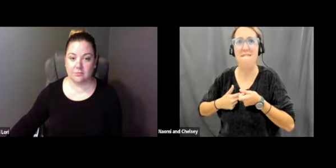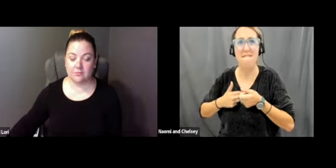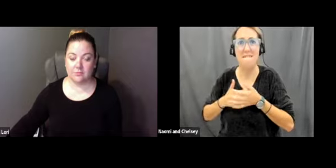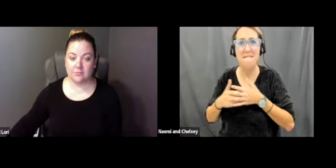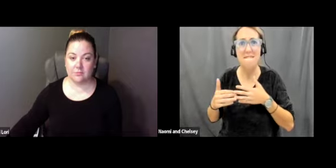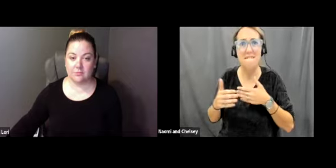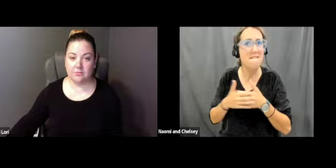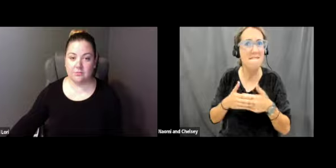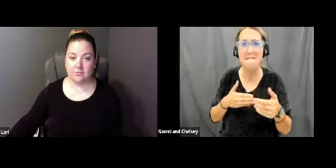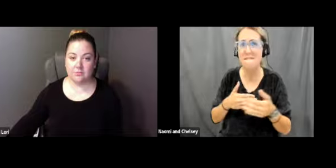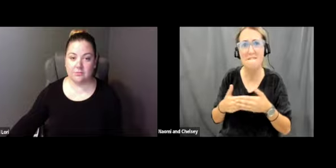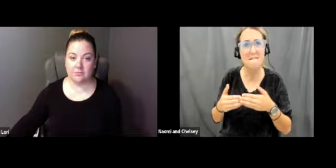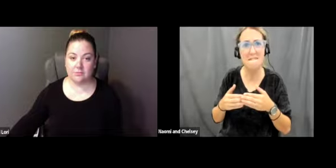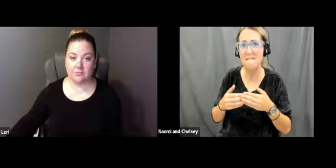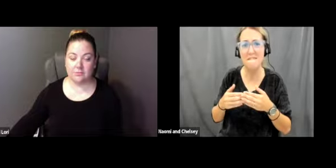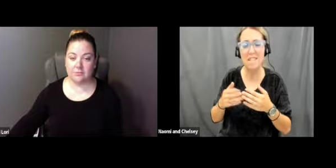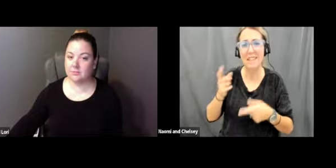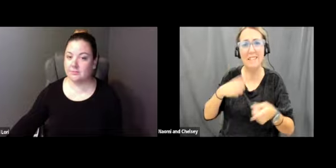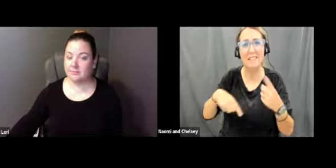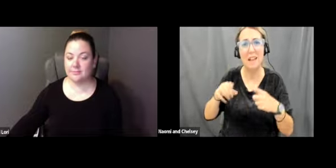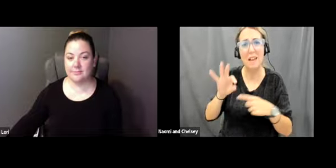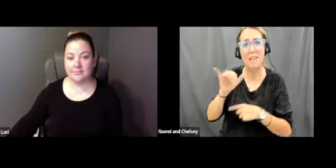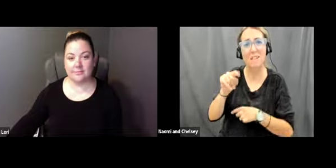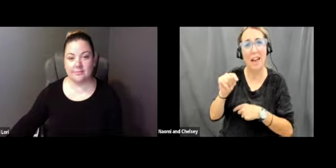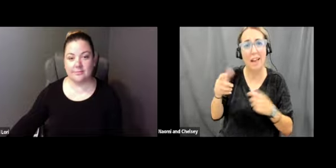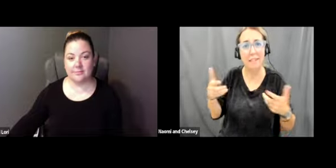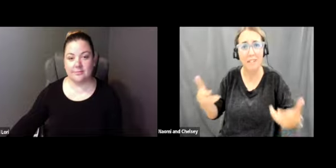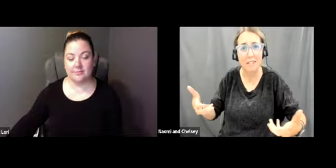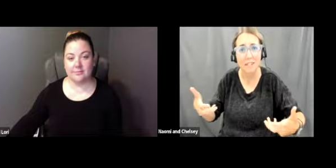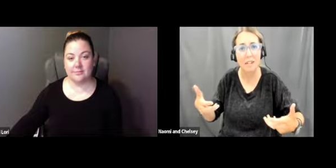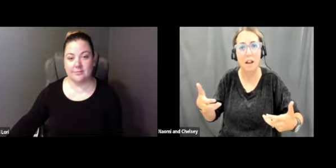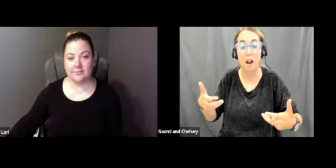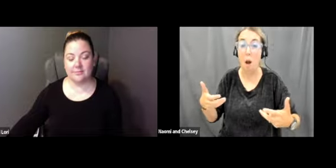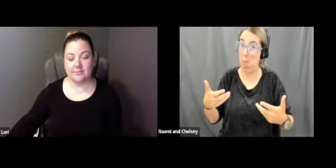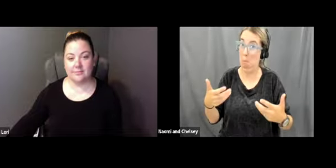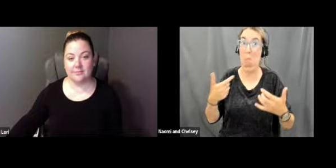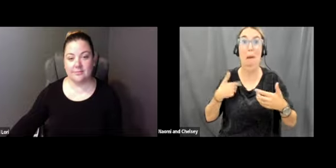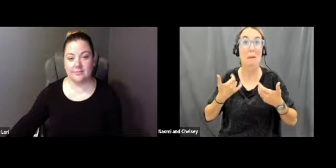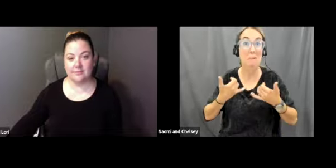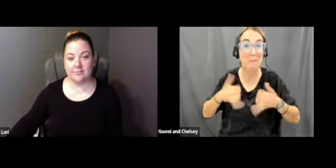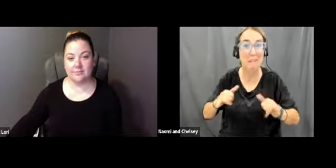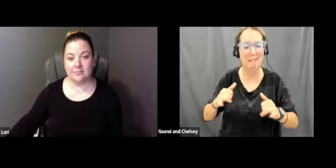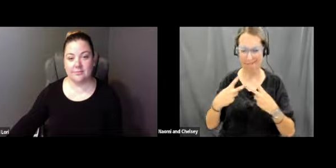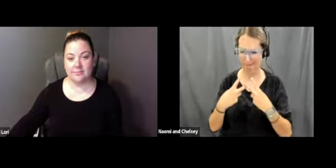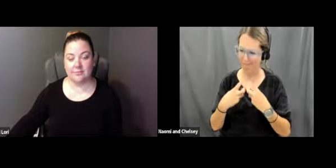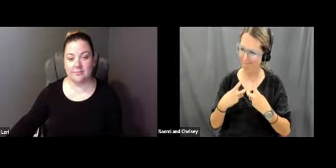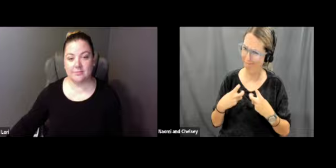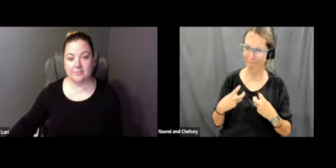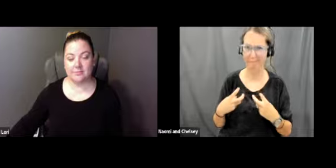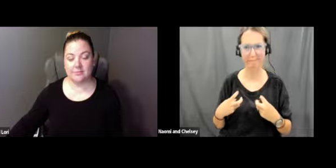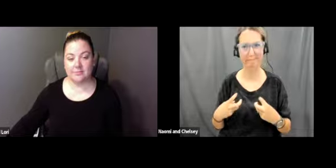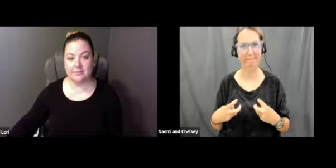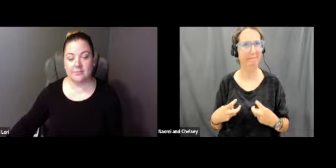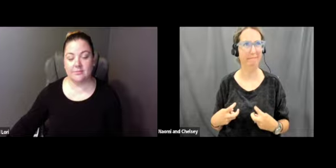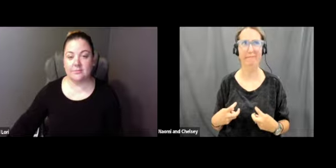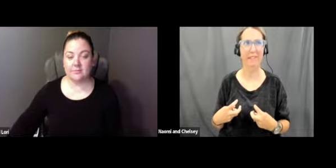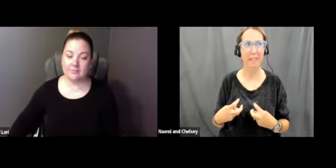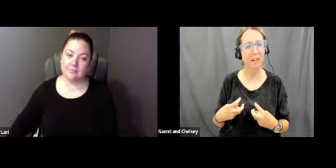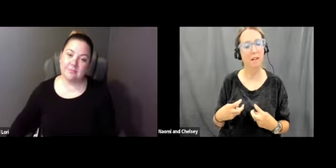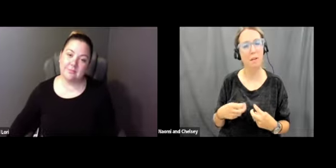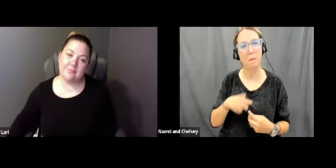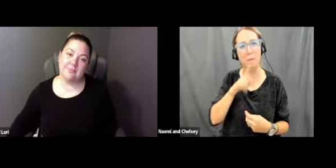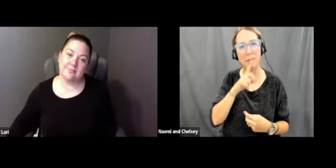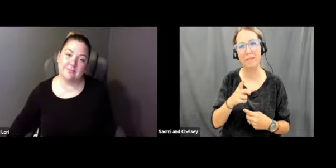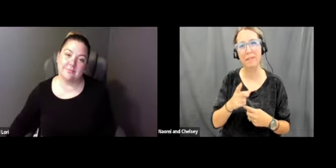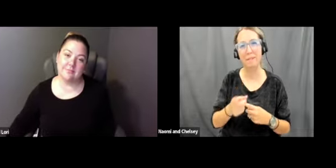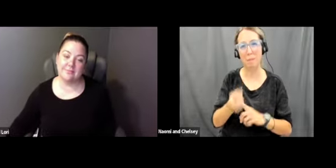using that word. And I'm still parsing through that. I'm not going to lie. Still a work in progress, but that was a really interesting